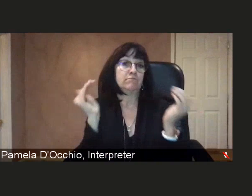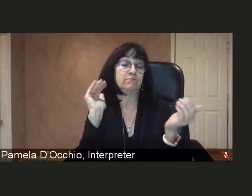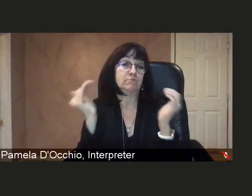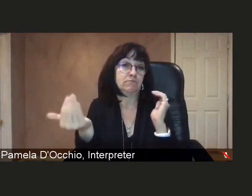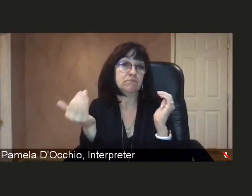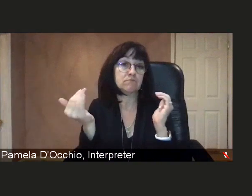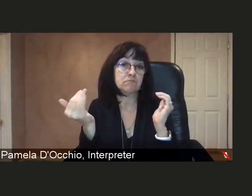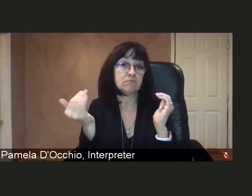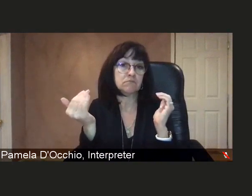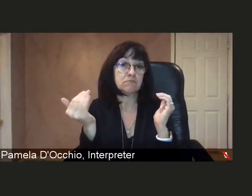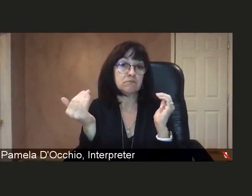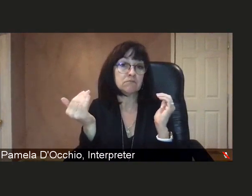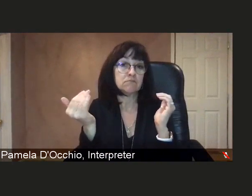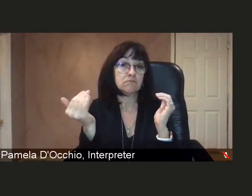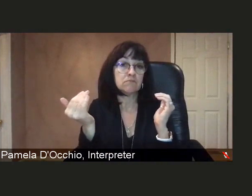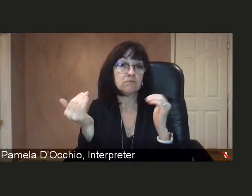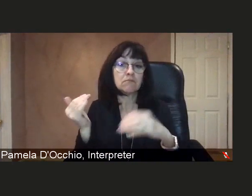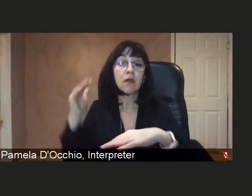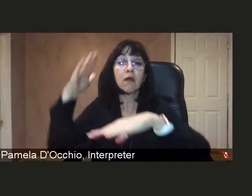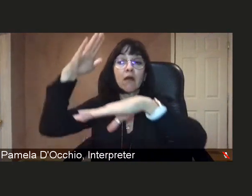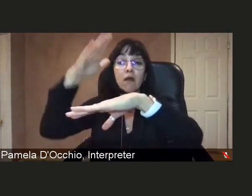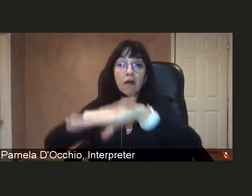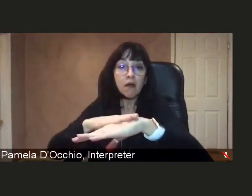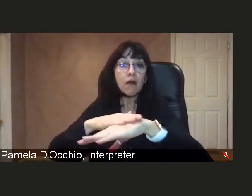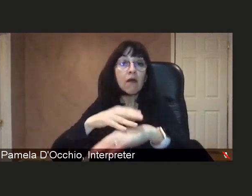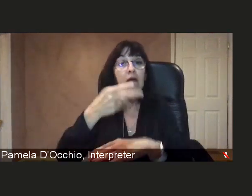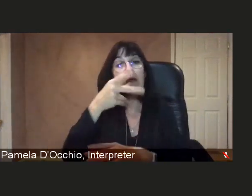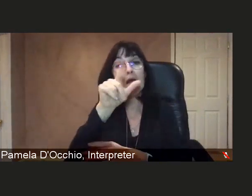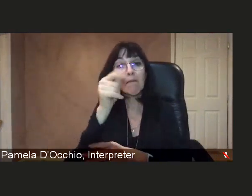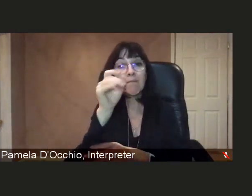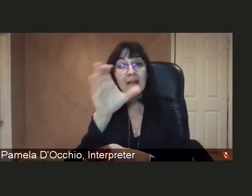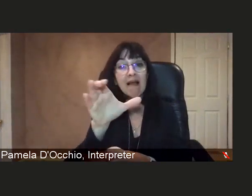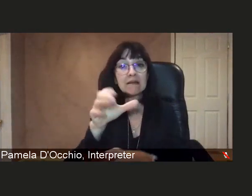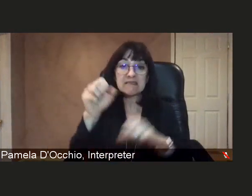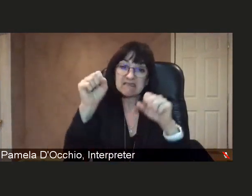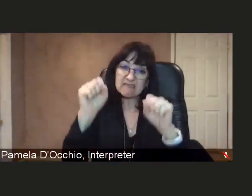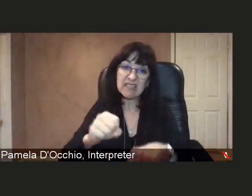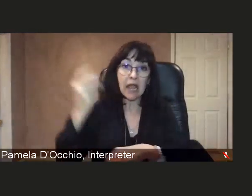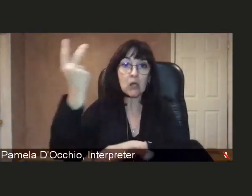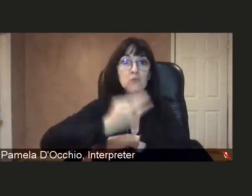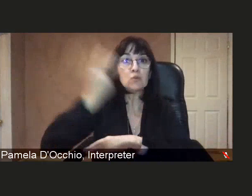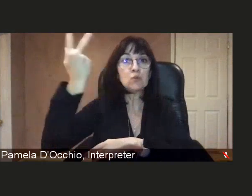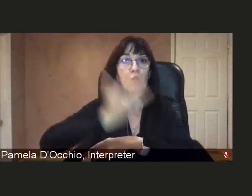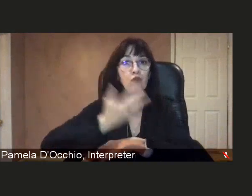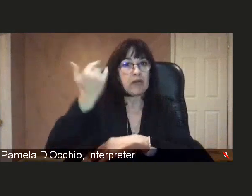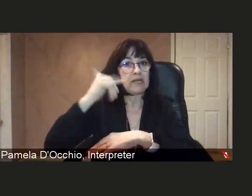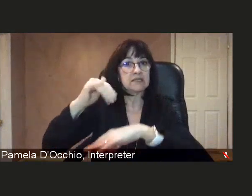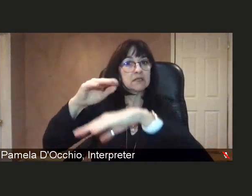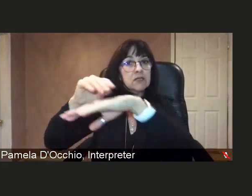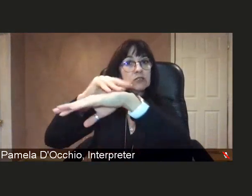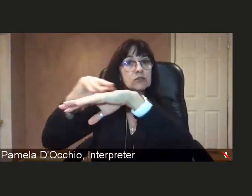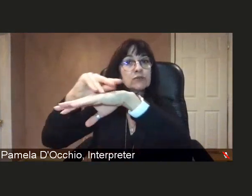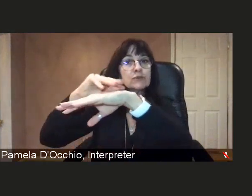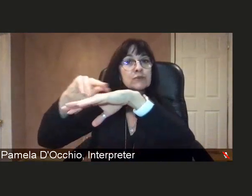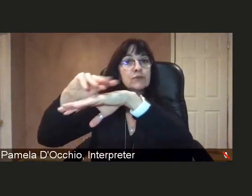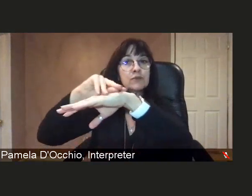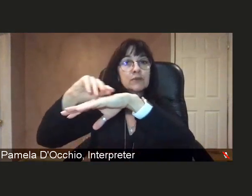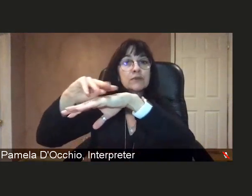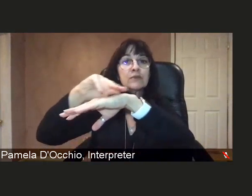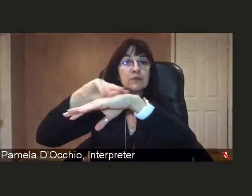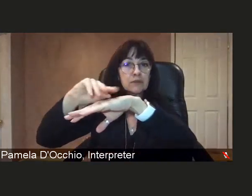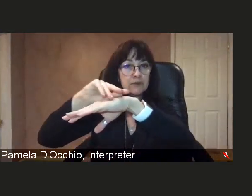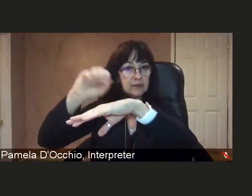circumstances, live on things such as plastic for up to 2 or 3 days. And that's a recent study that has just come out within the last few